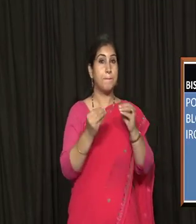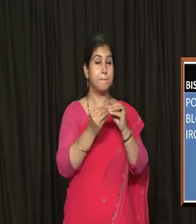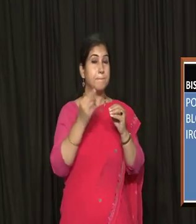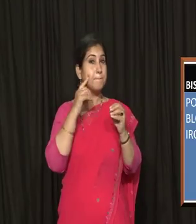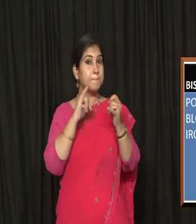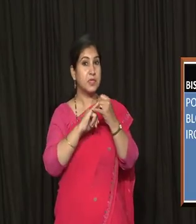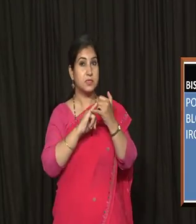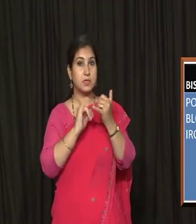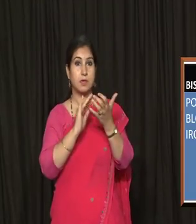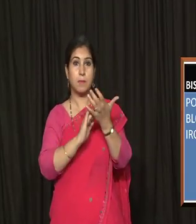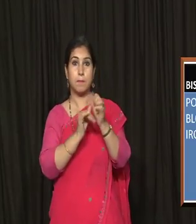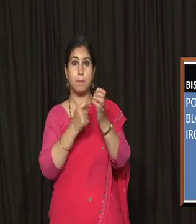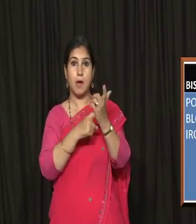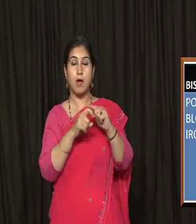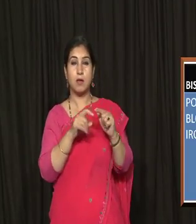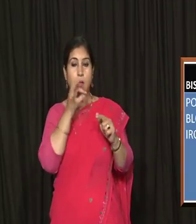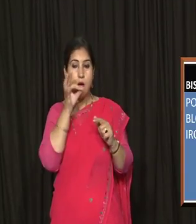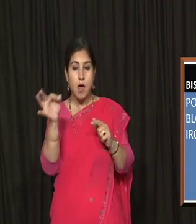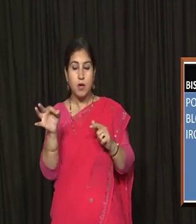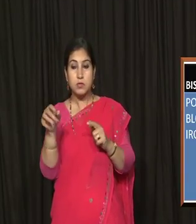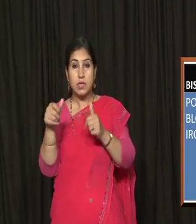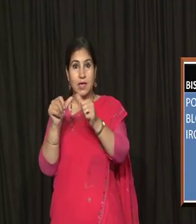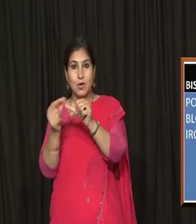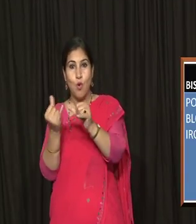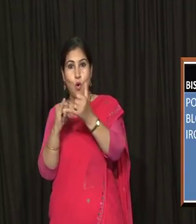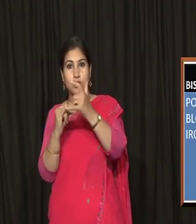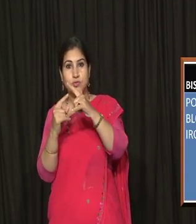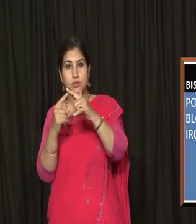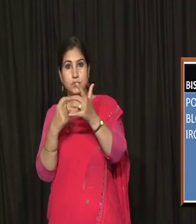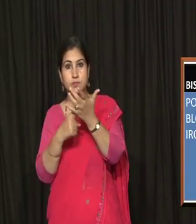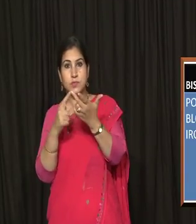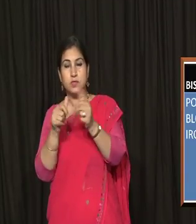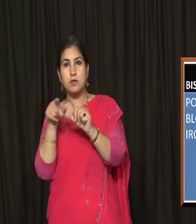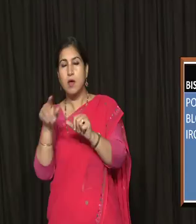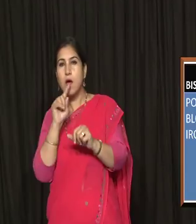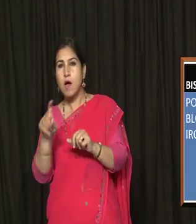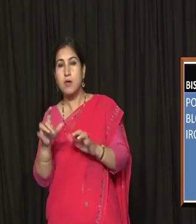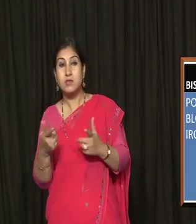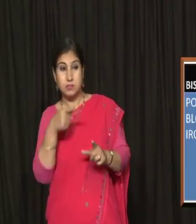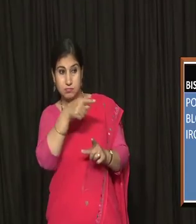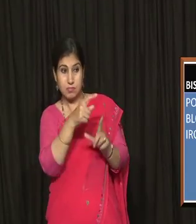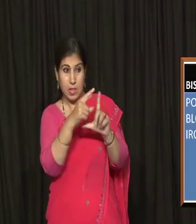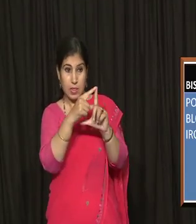Bismarck took Austria's help to end rule of Denmark.